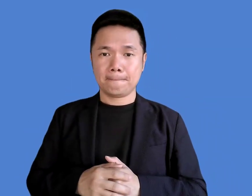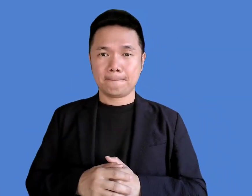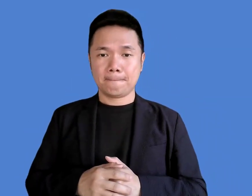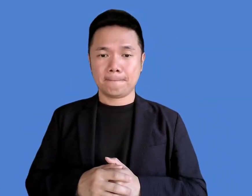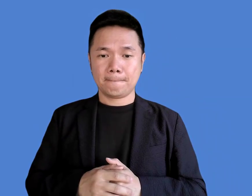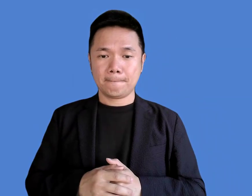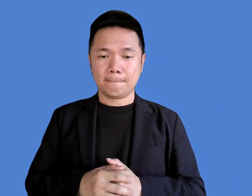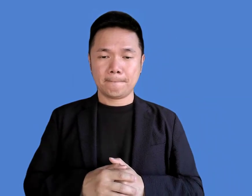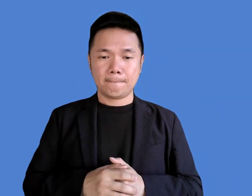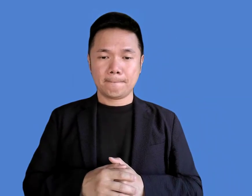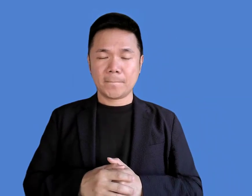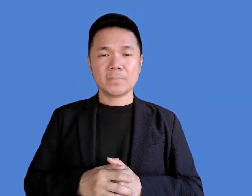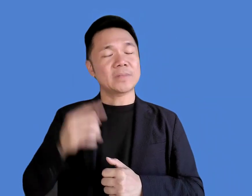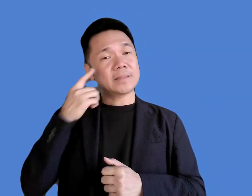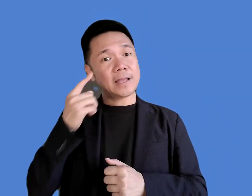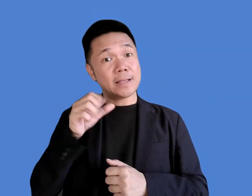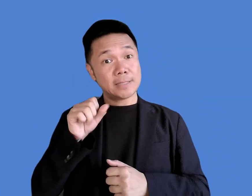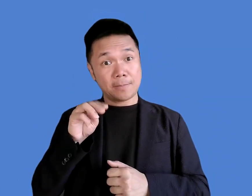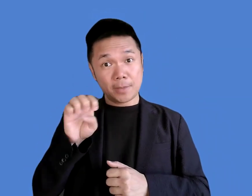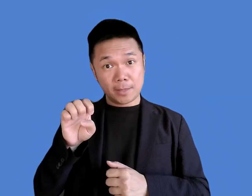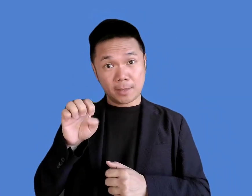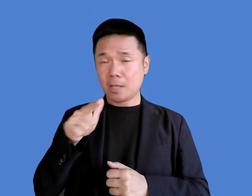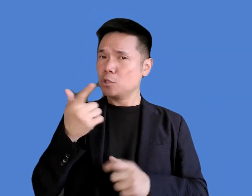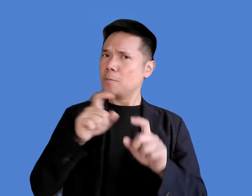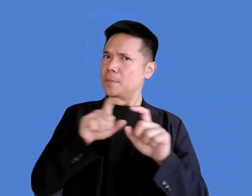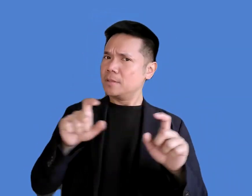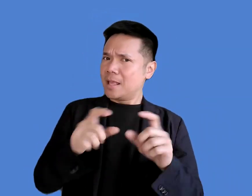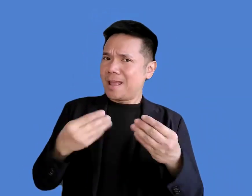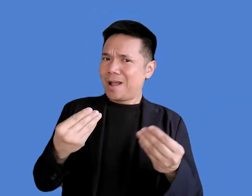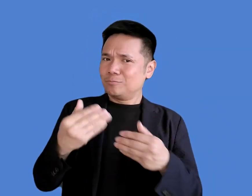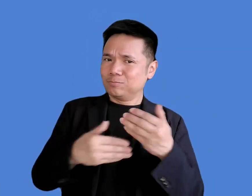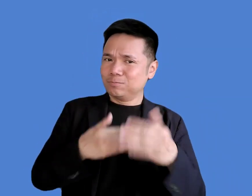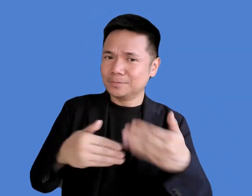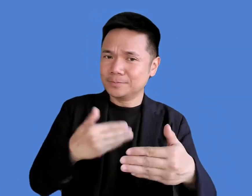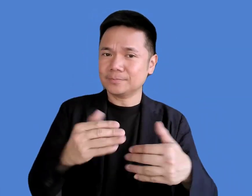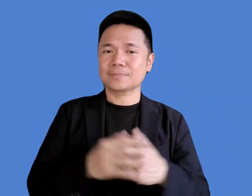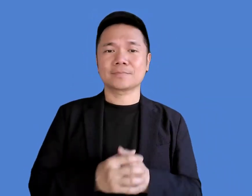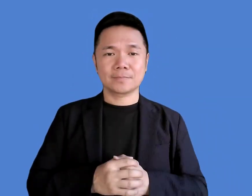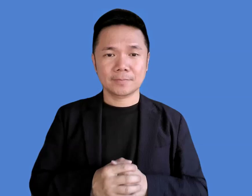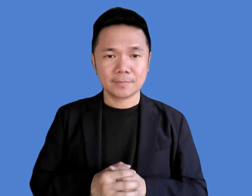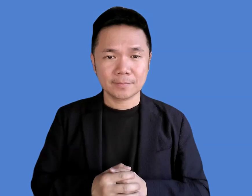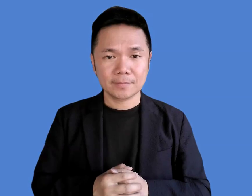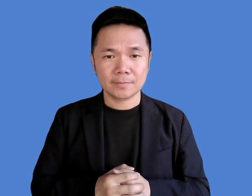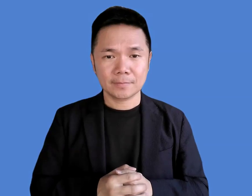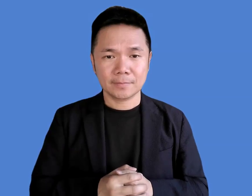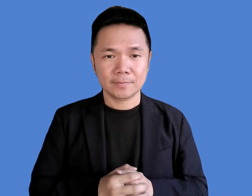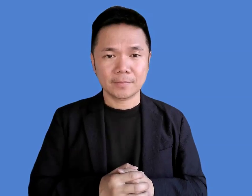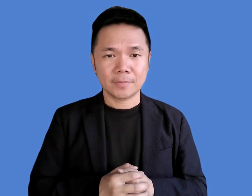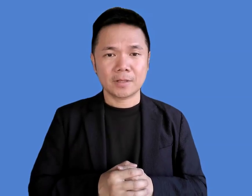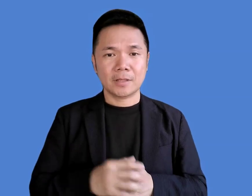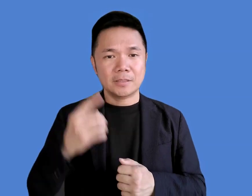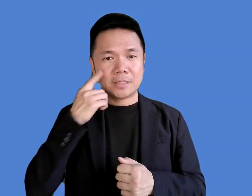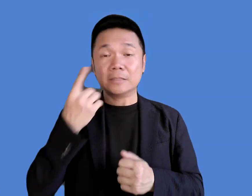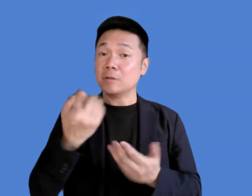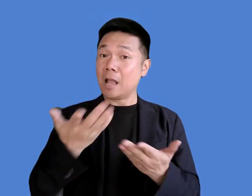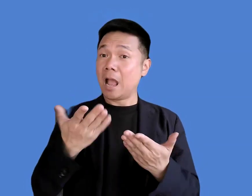both corporates and MSMEs, yeah, to advance innovation in their business models. How do you see